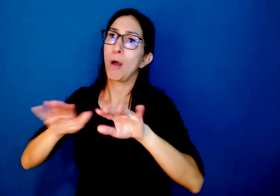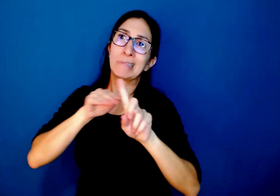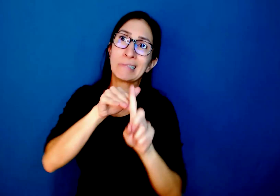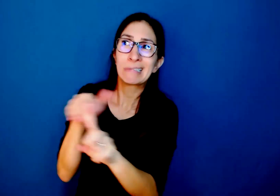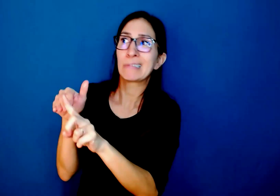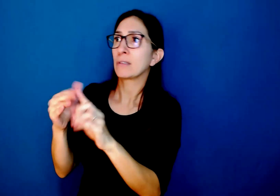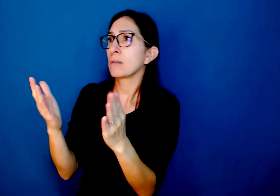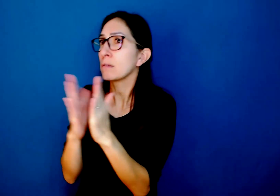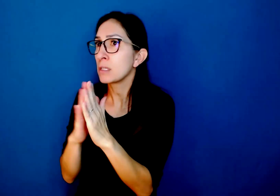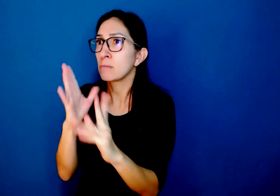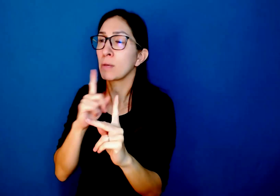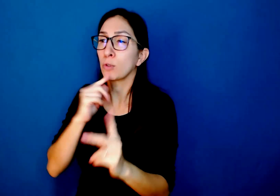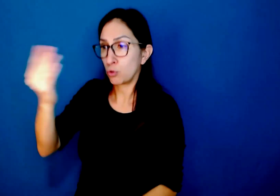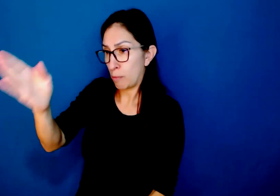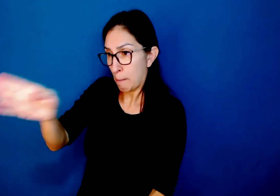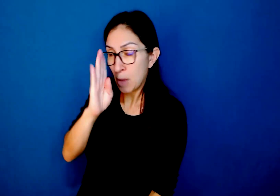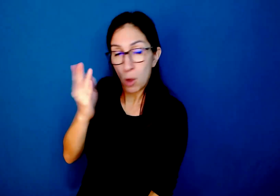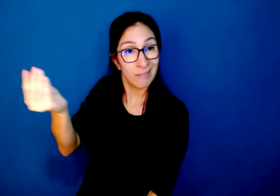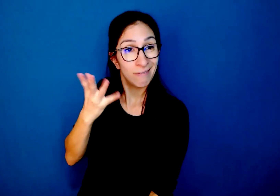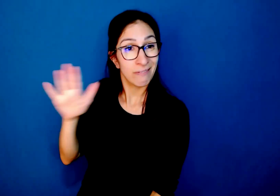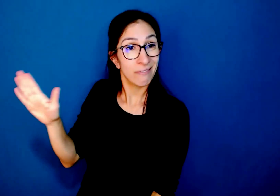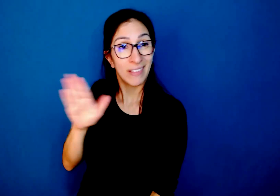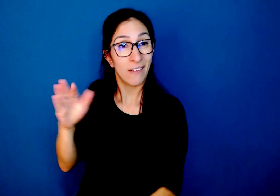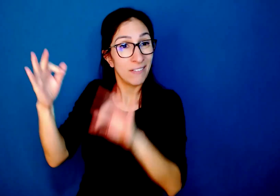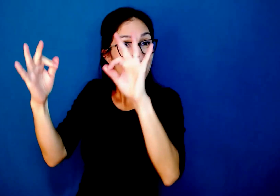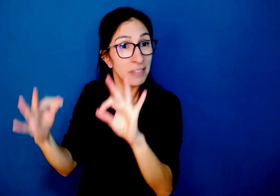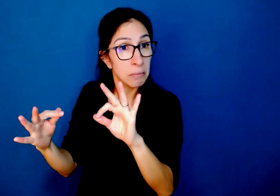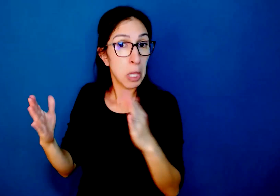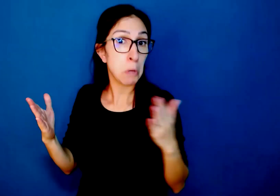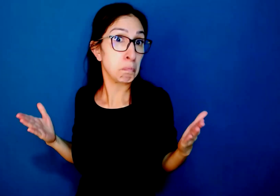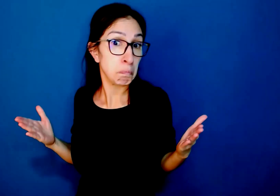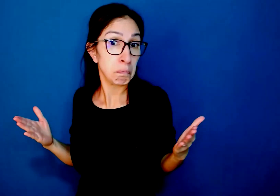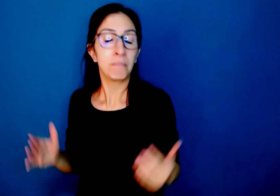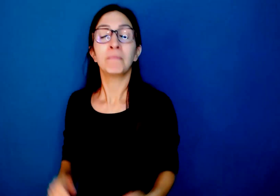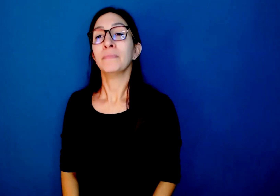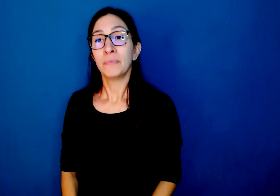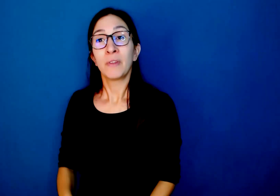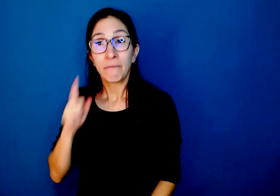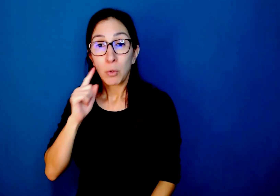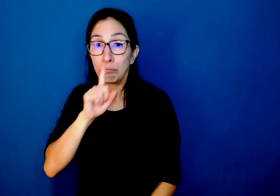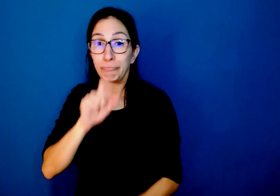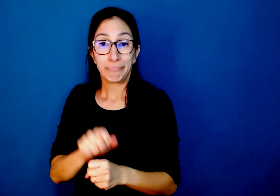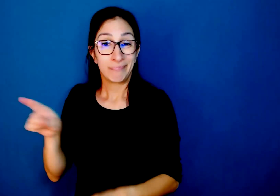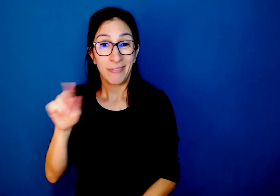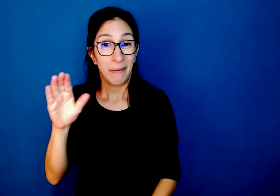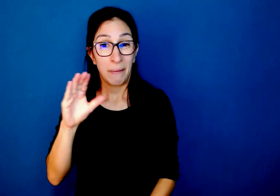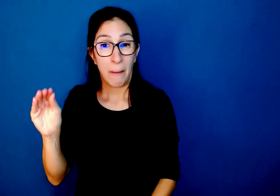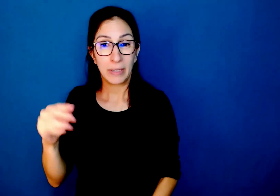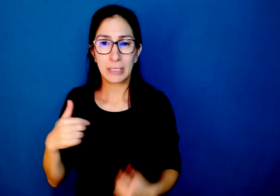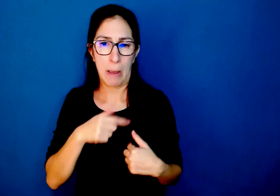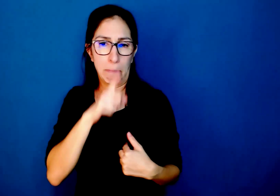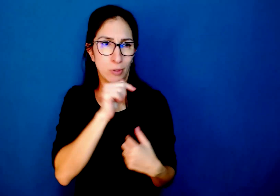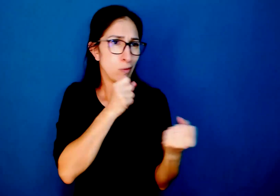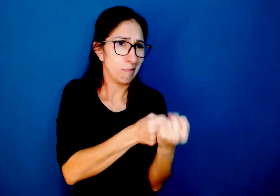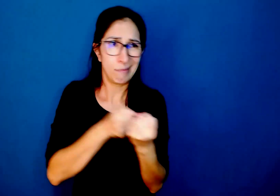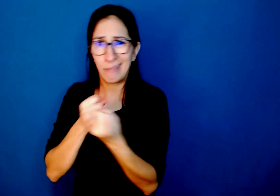their feedback known to you? But as far as actual like companies, again, Google is your friend. I don't endorse one